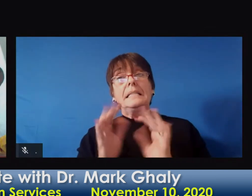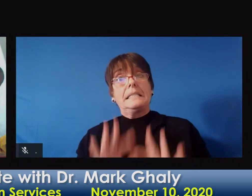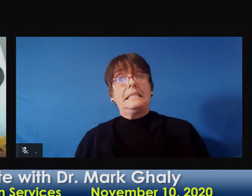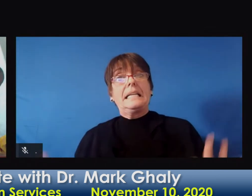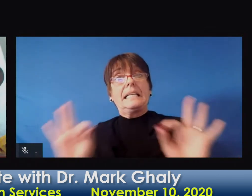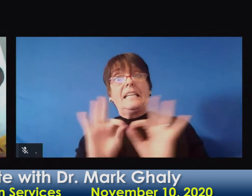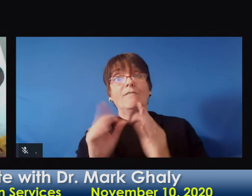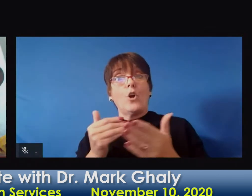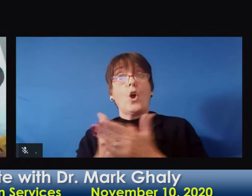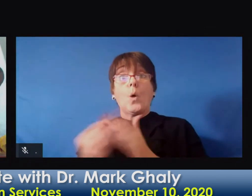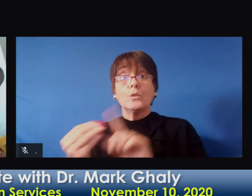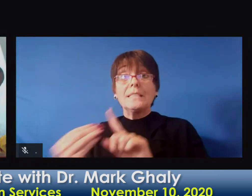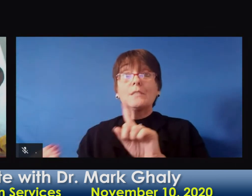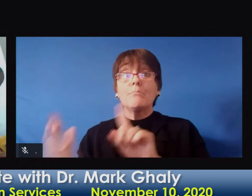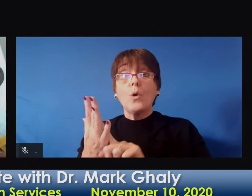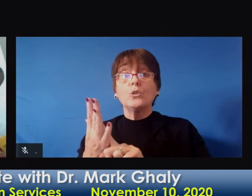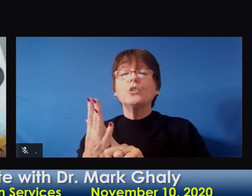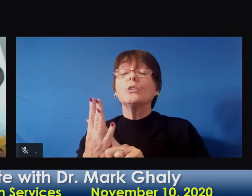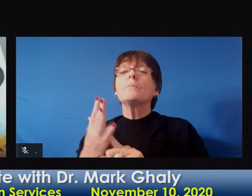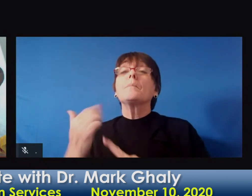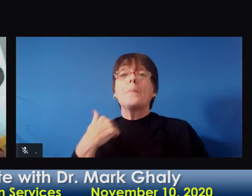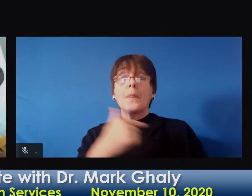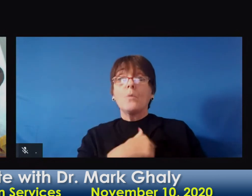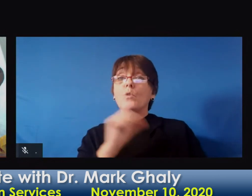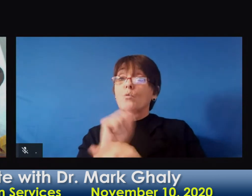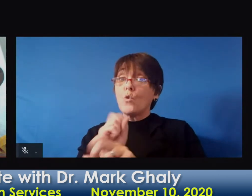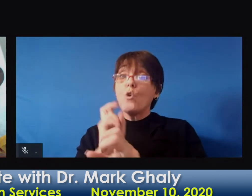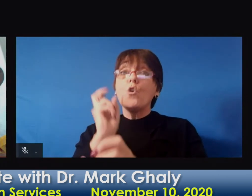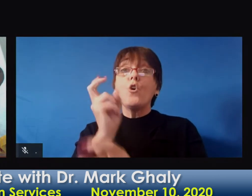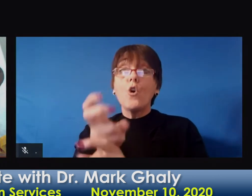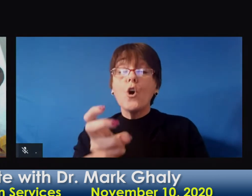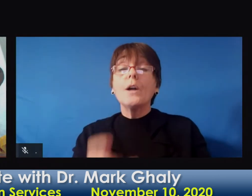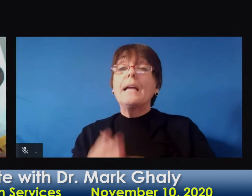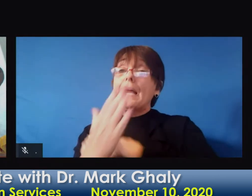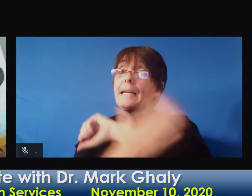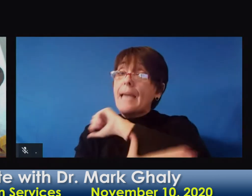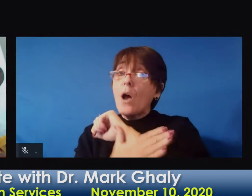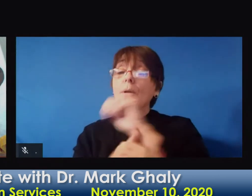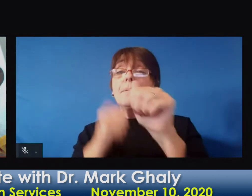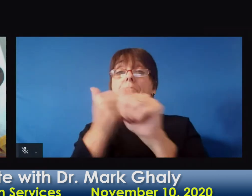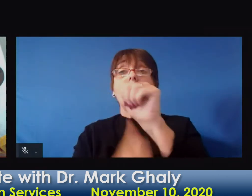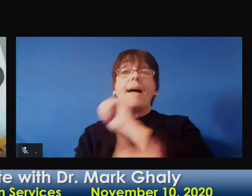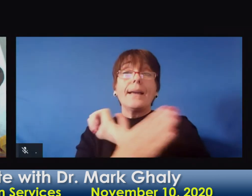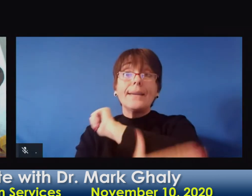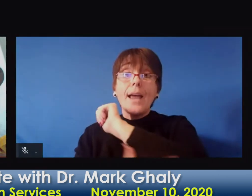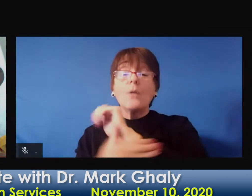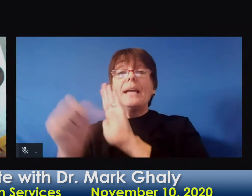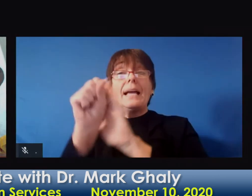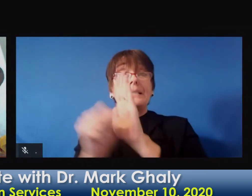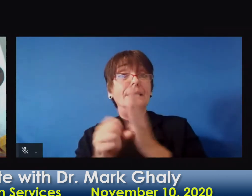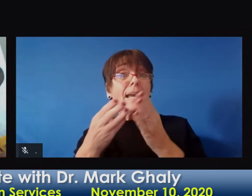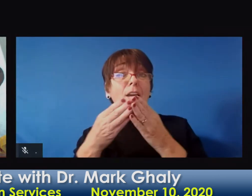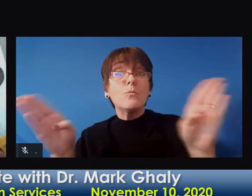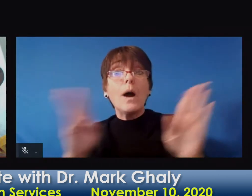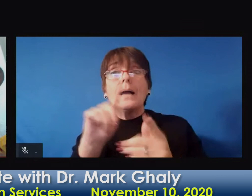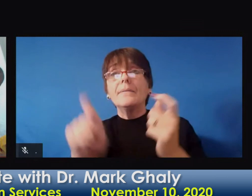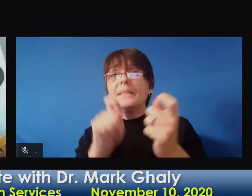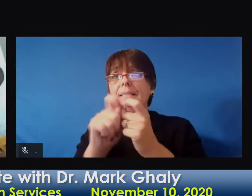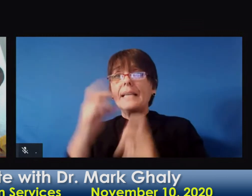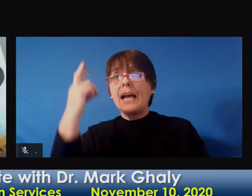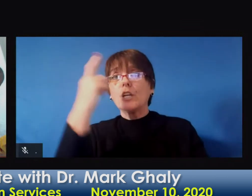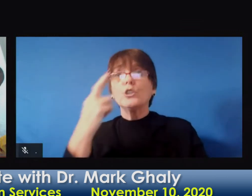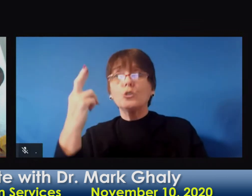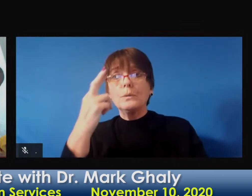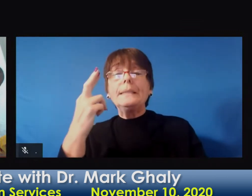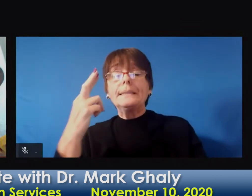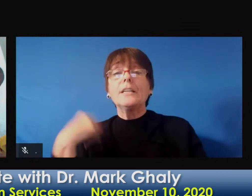close exposure. That said, we have worked hard county by county and statewide, and the exact reason we brought